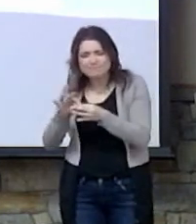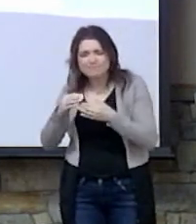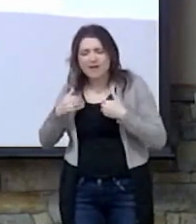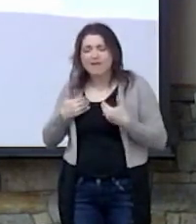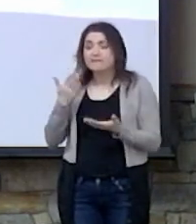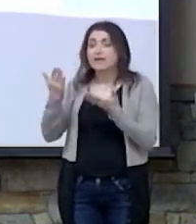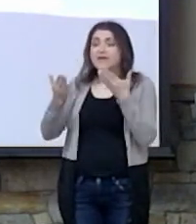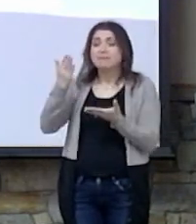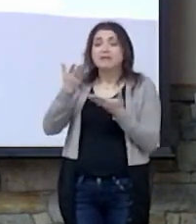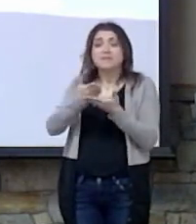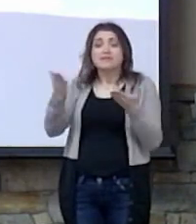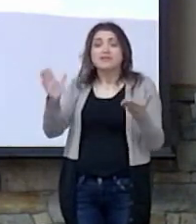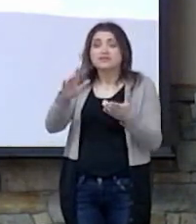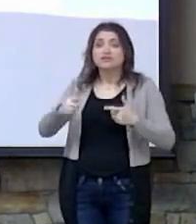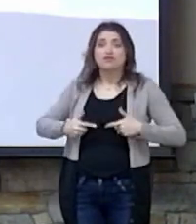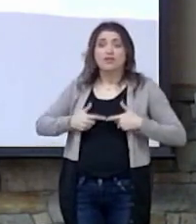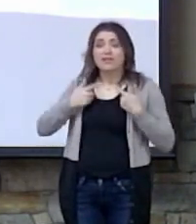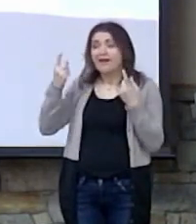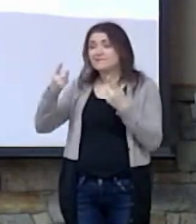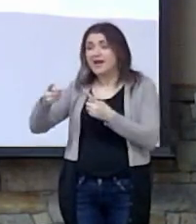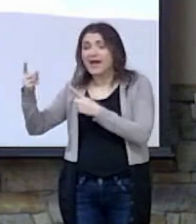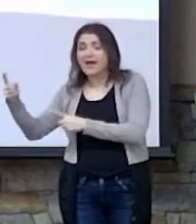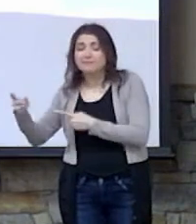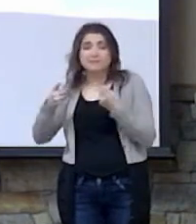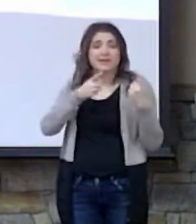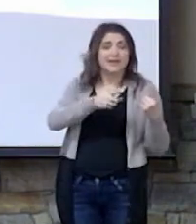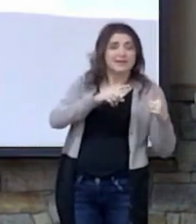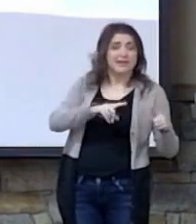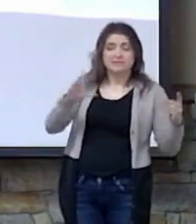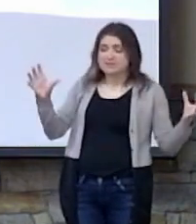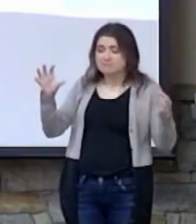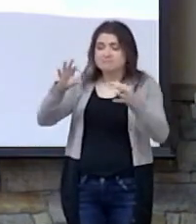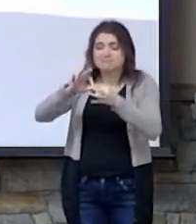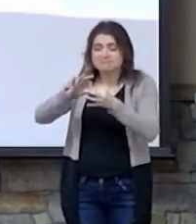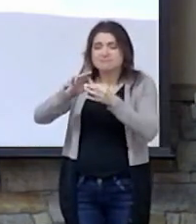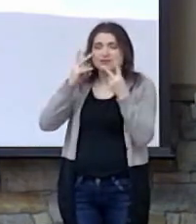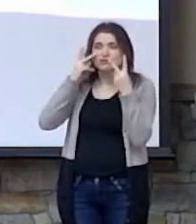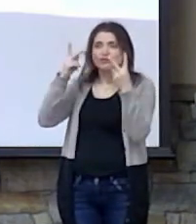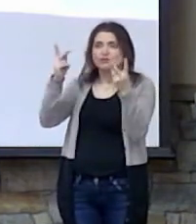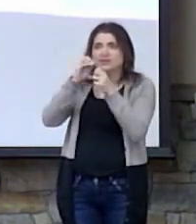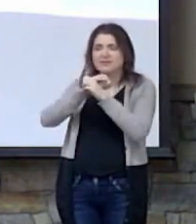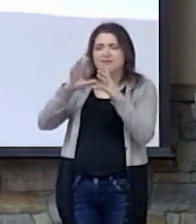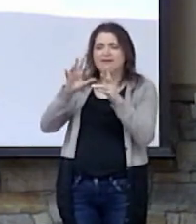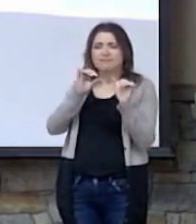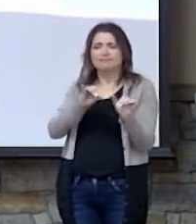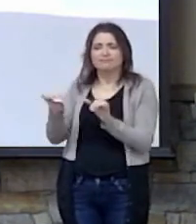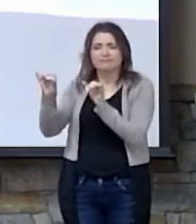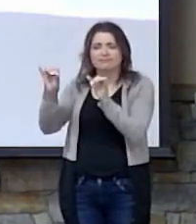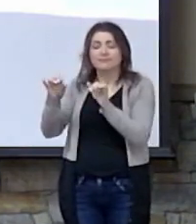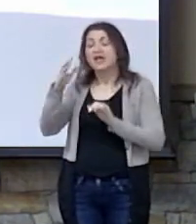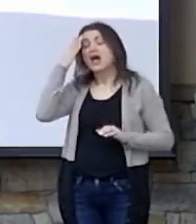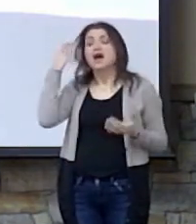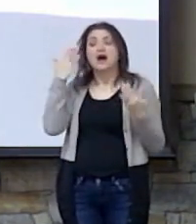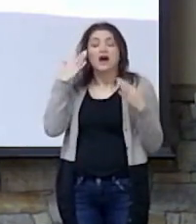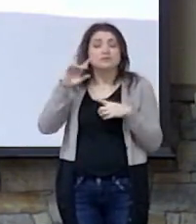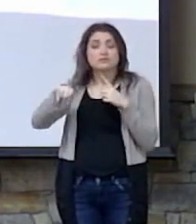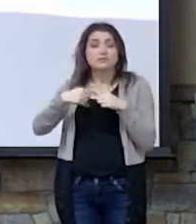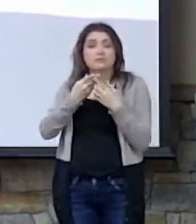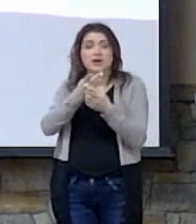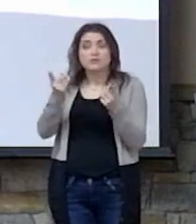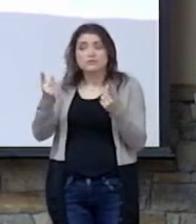in your life that brought you together. You just kind of saw things the right way. I don't know how your life